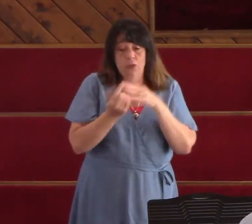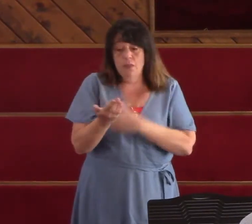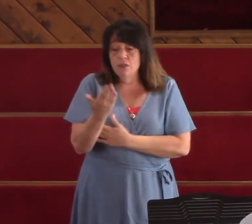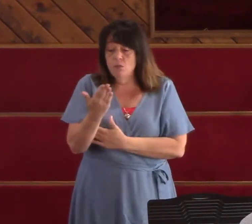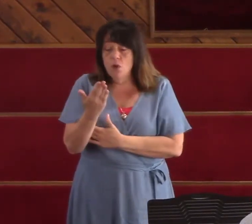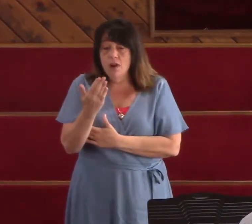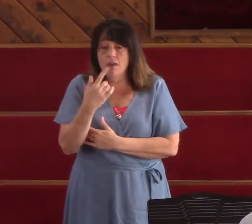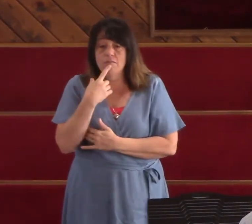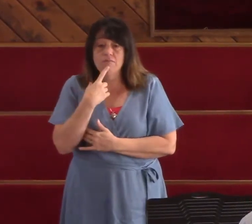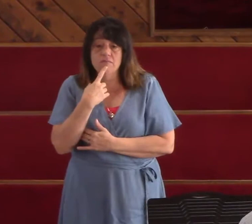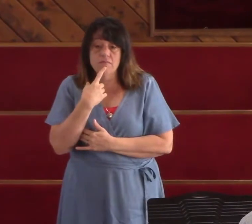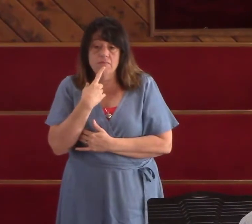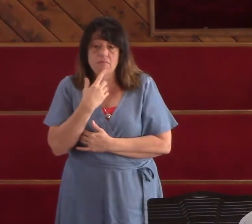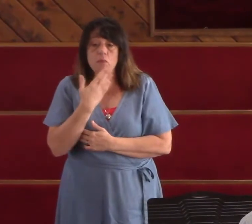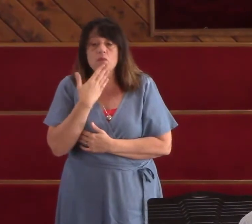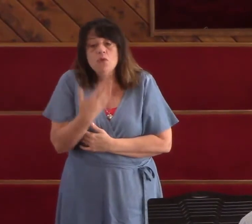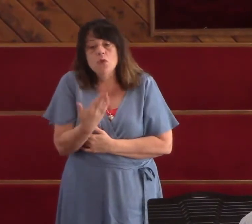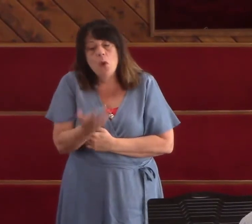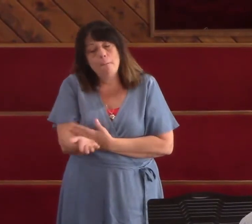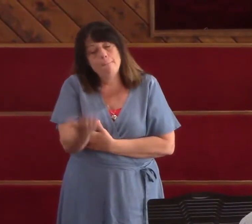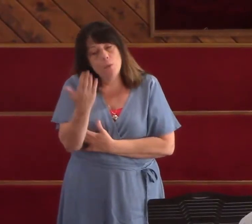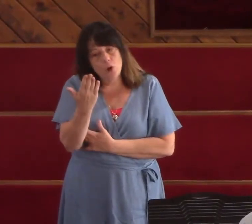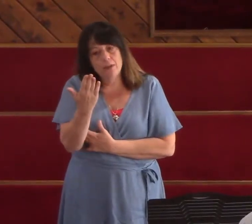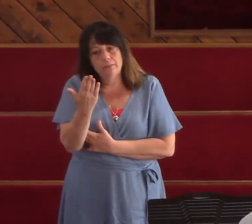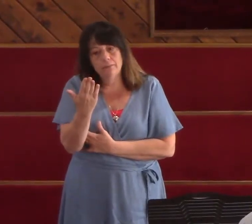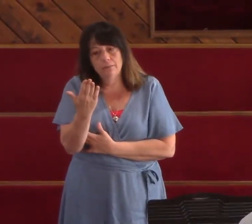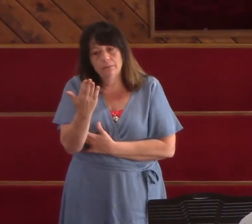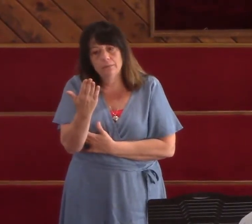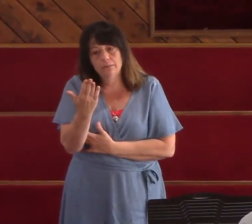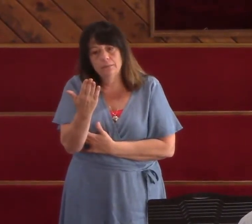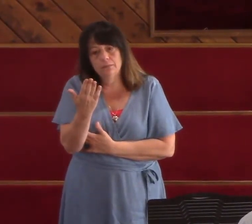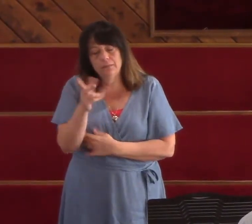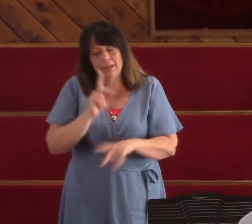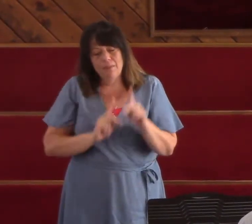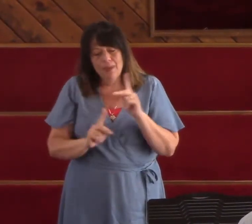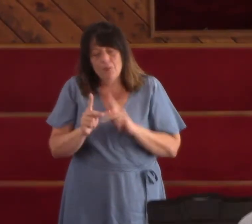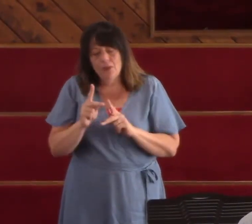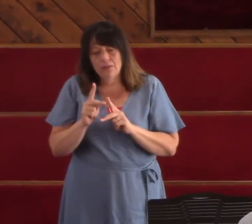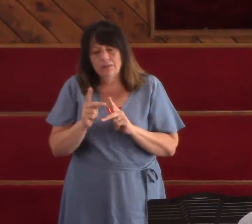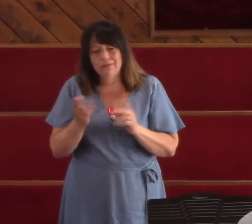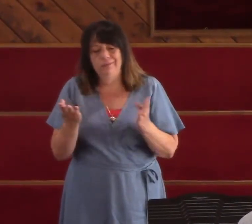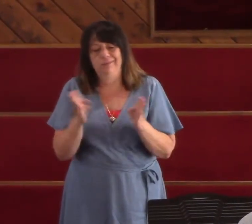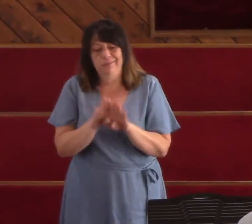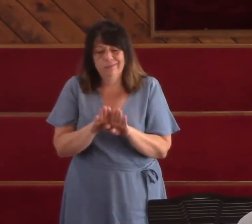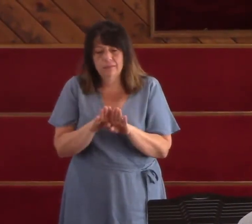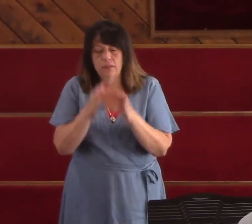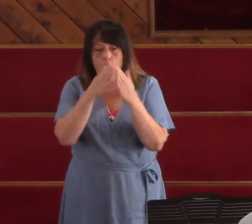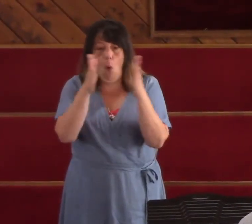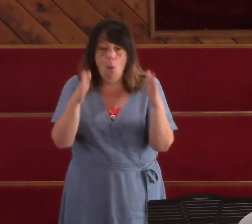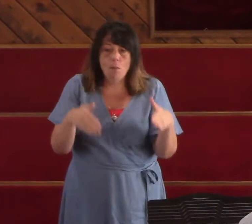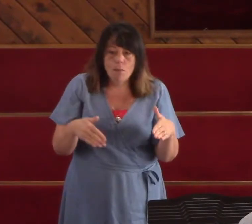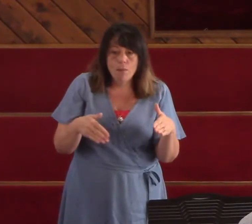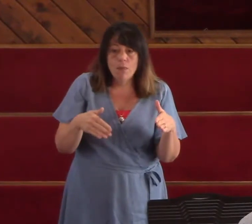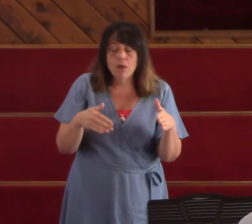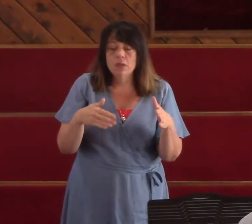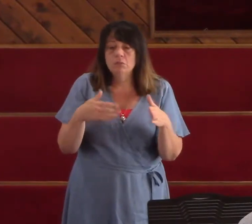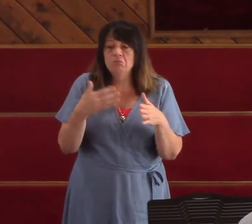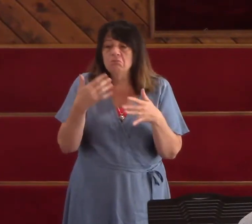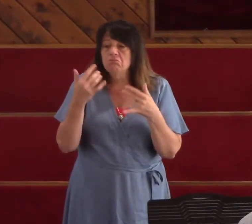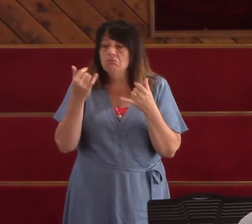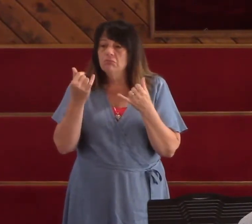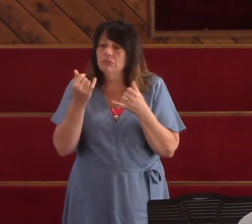to say good morning, especially to our shut-ins. I thought, as I sat down here this